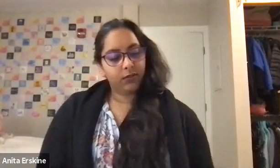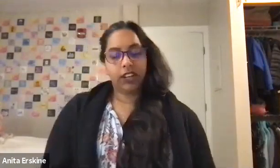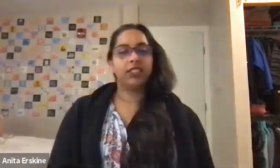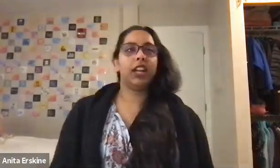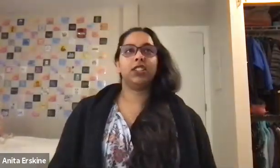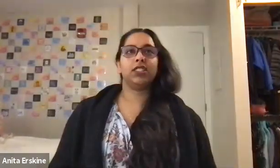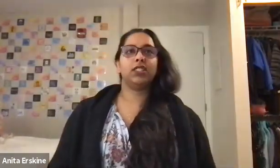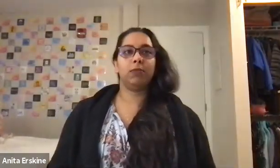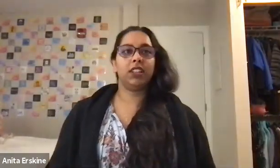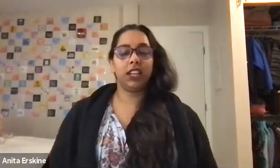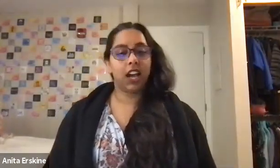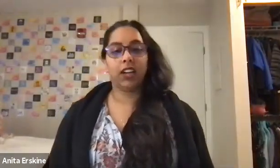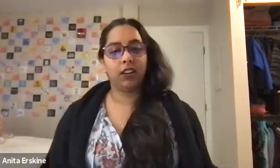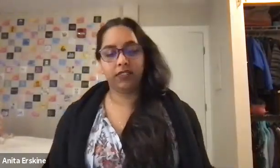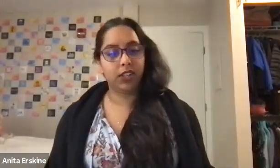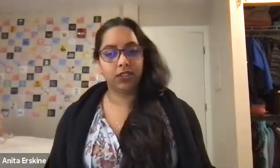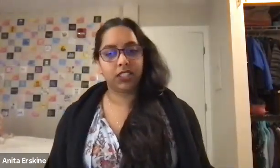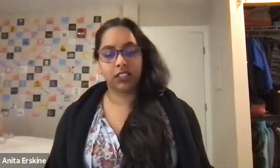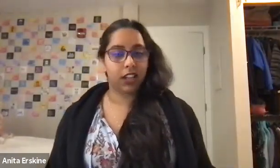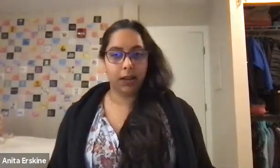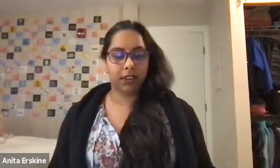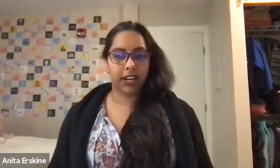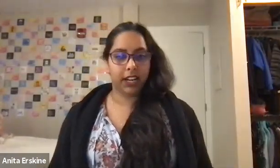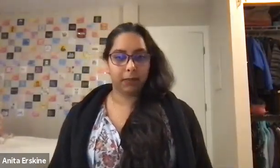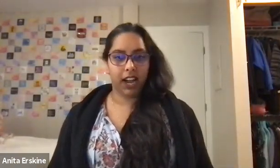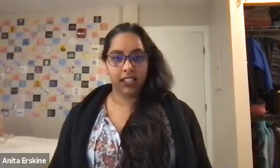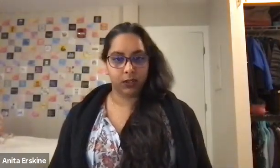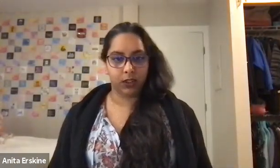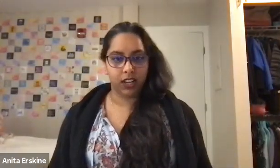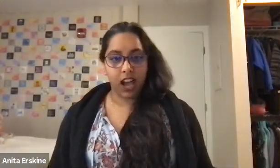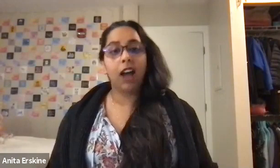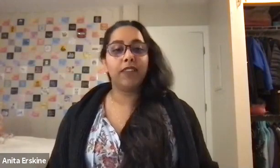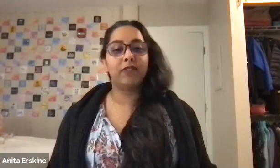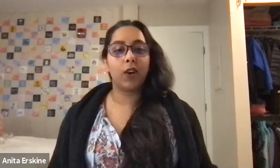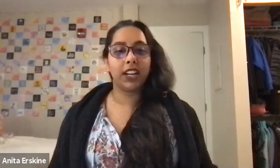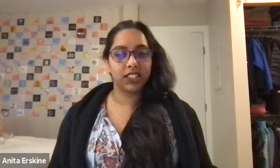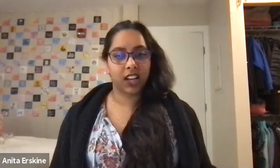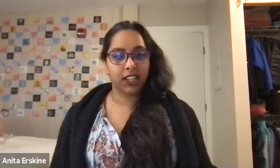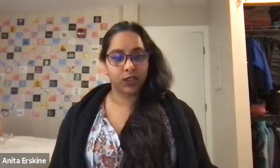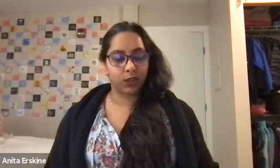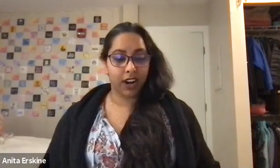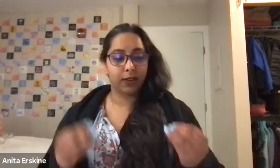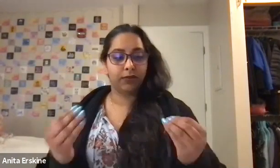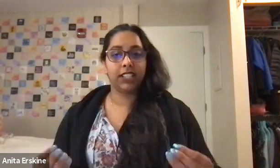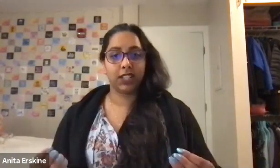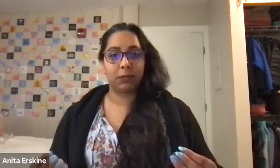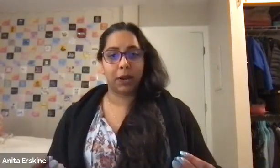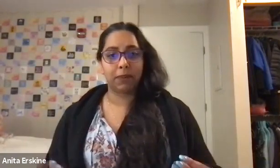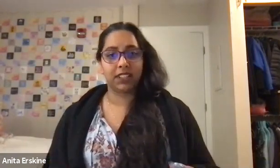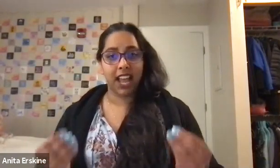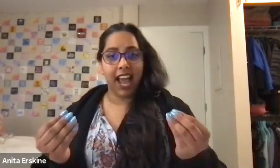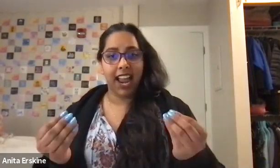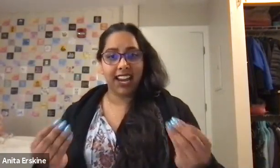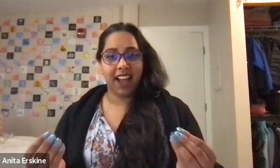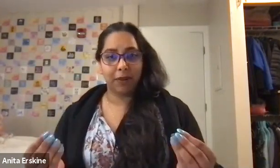which would have changed so many things. I could have used the library in my high school. I went 4 years in high school writing research